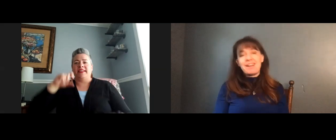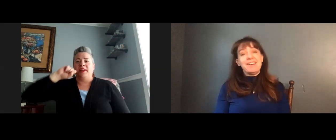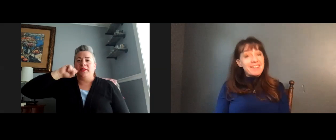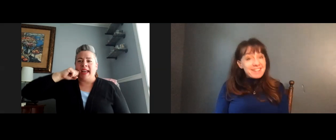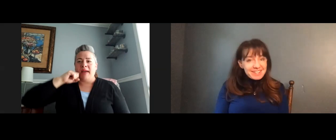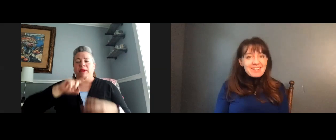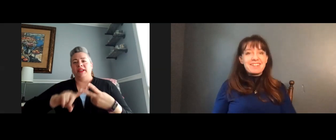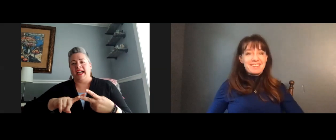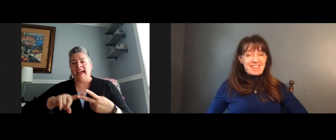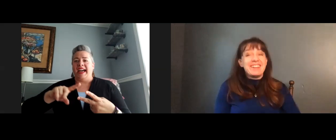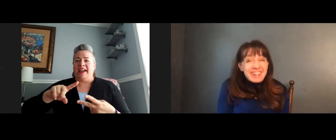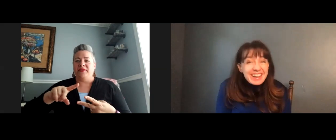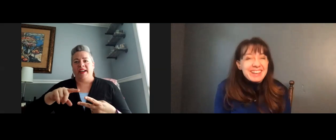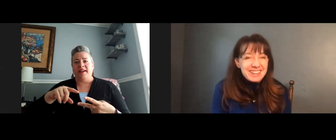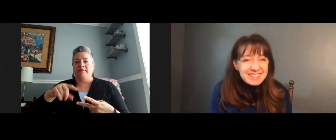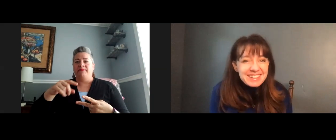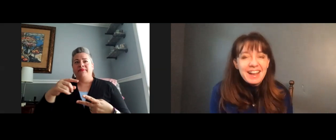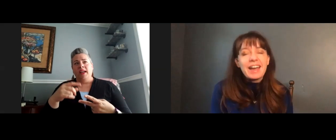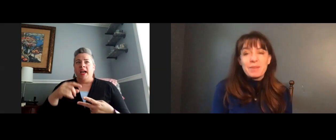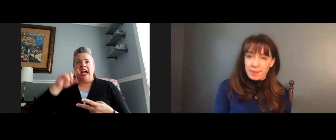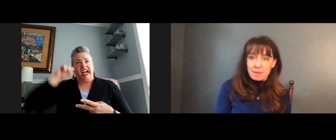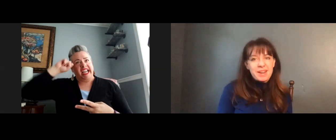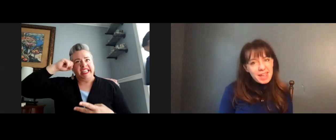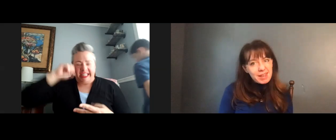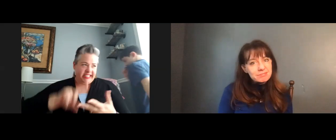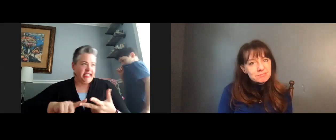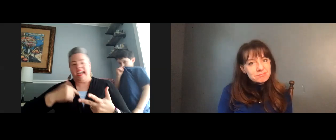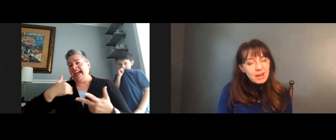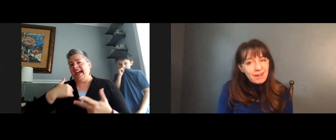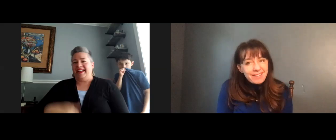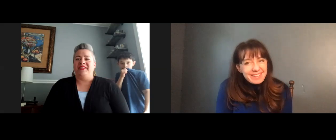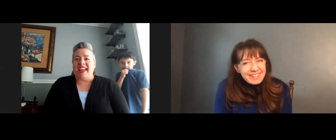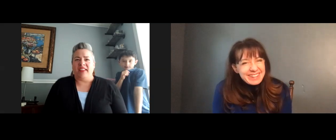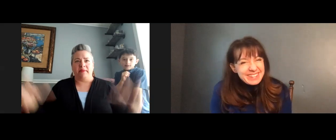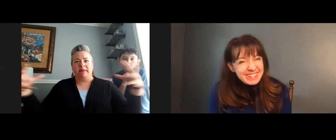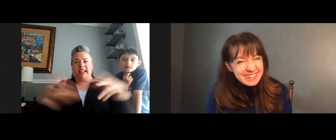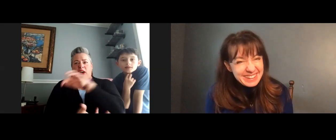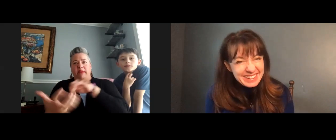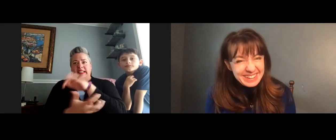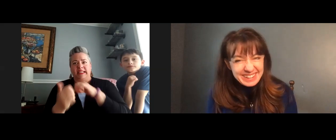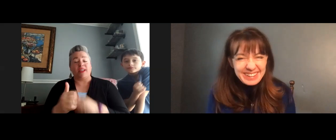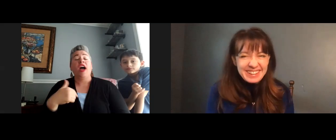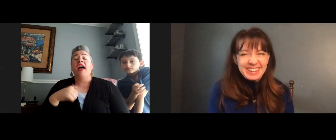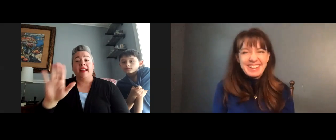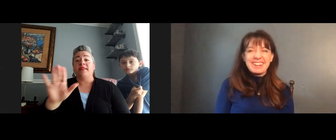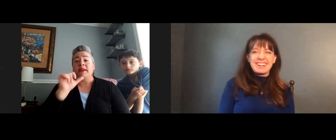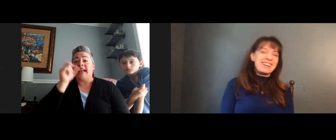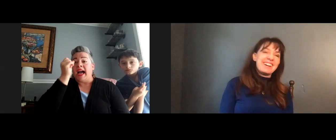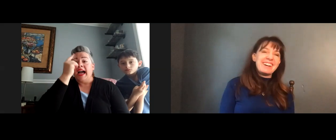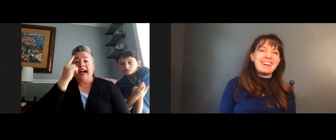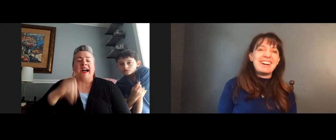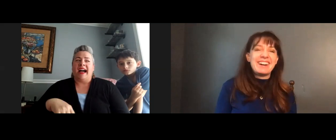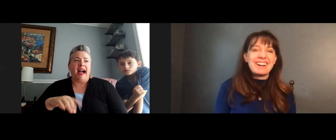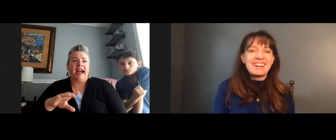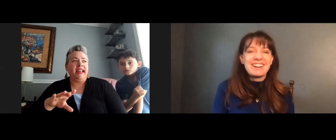haven't you know an apple i have um i have a black banana yeah like let's all mix it together yeah because